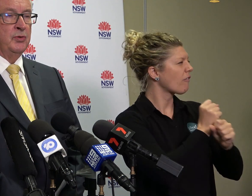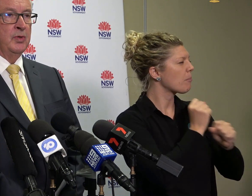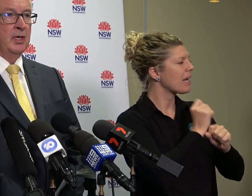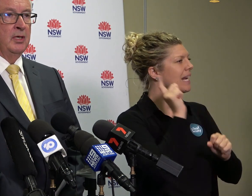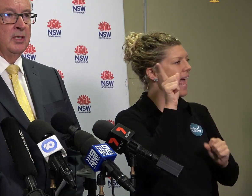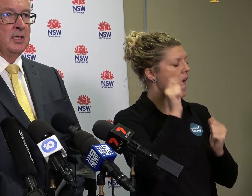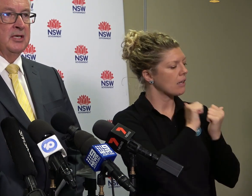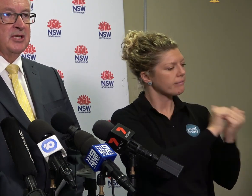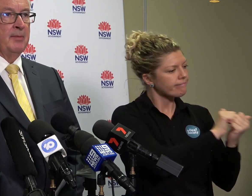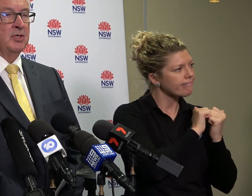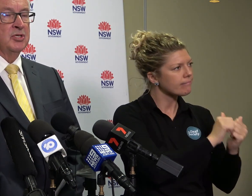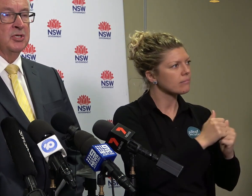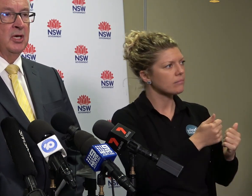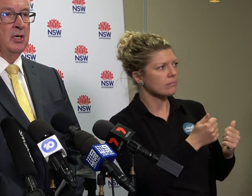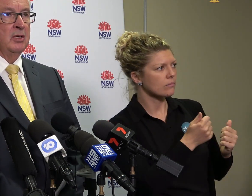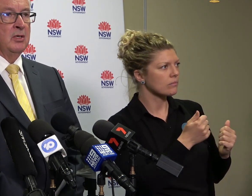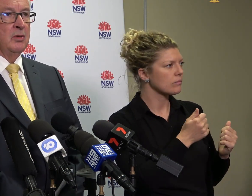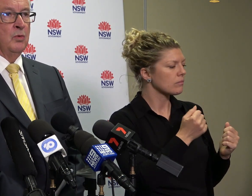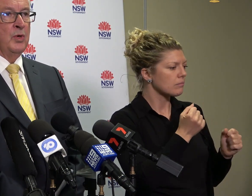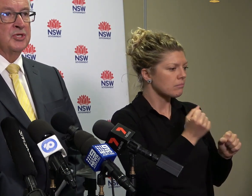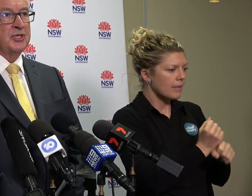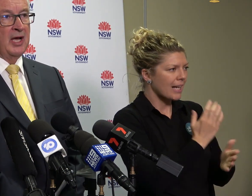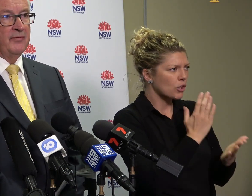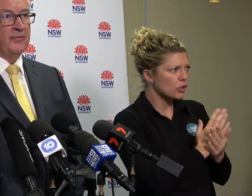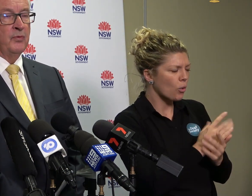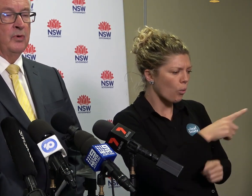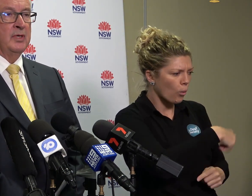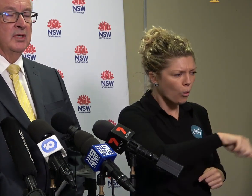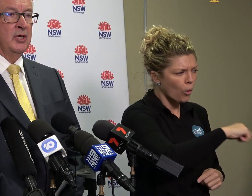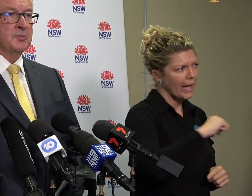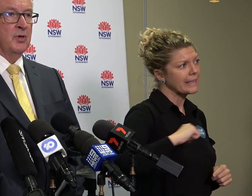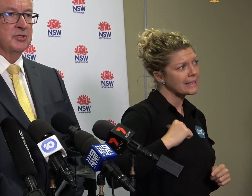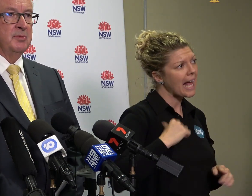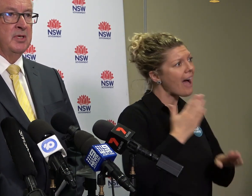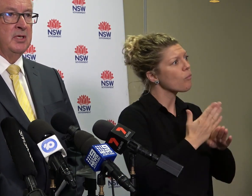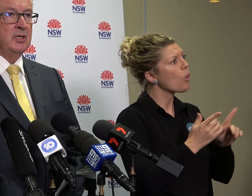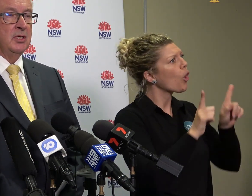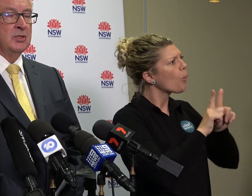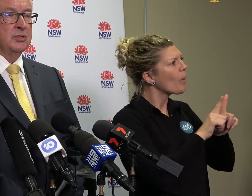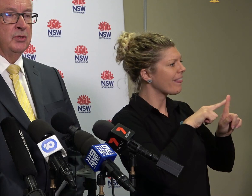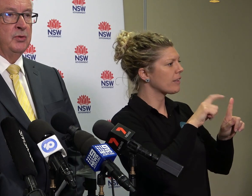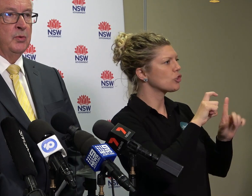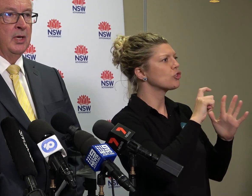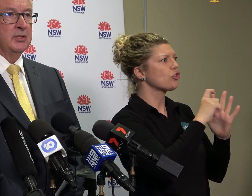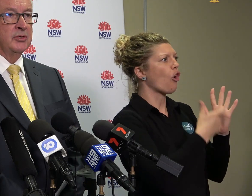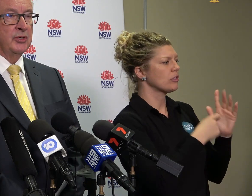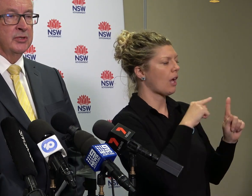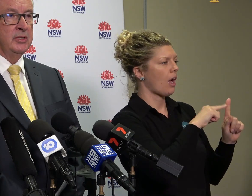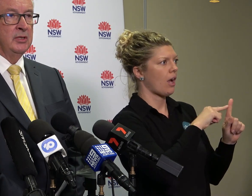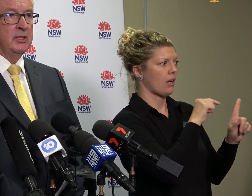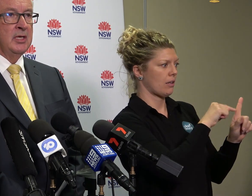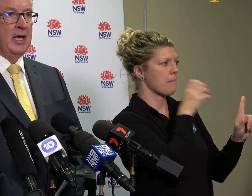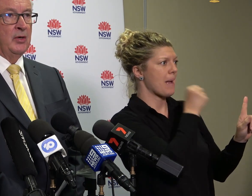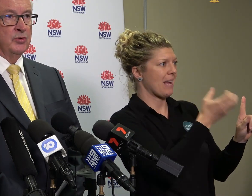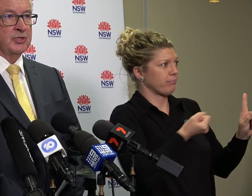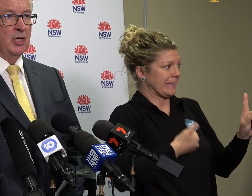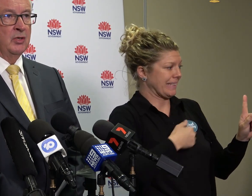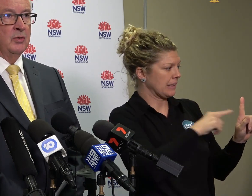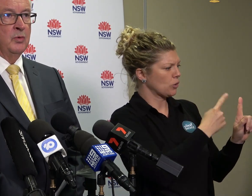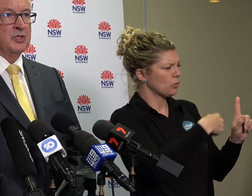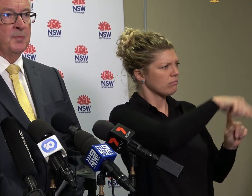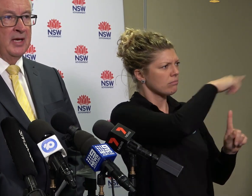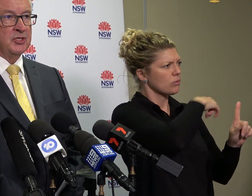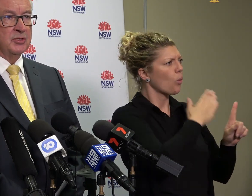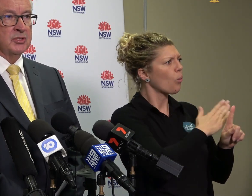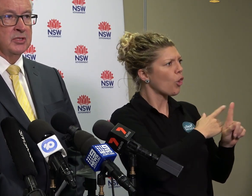to establish which staff were in close proximity to the doctor, and